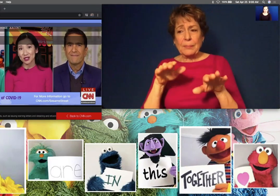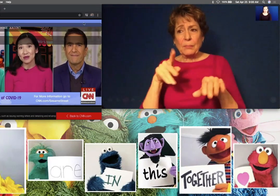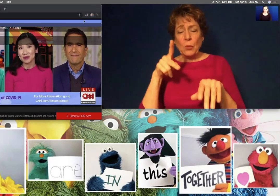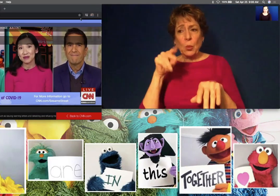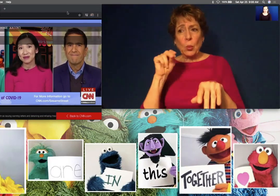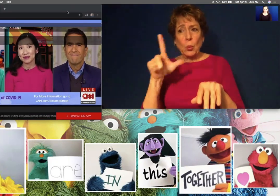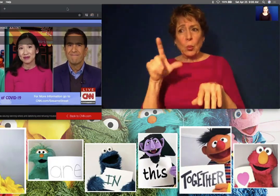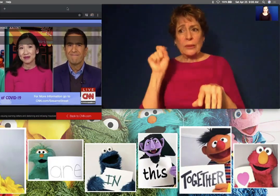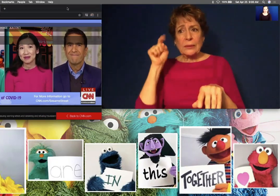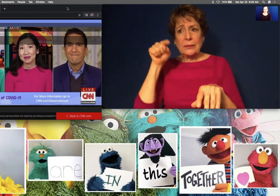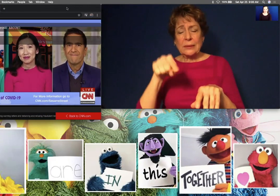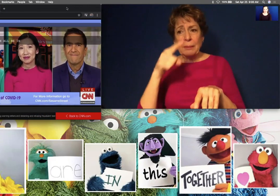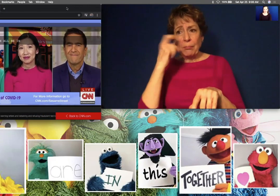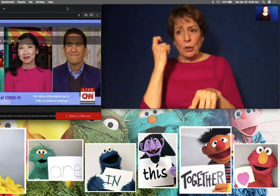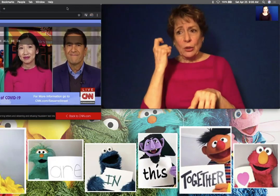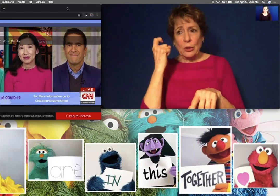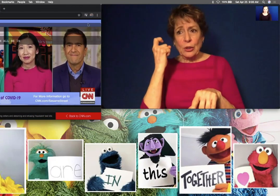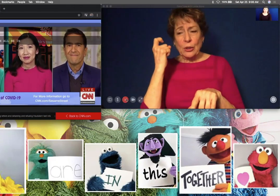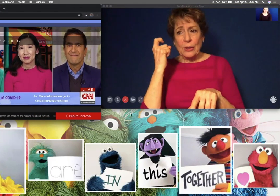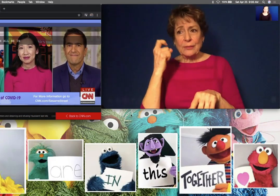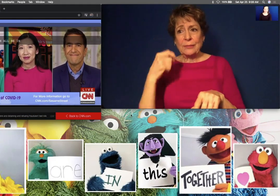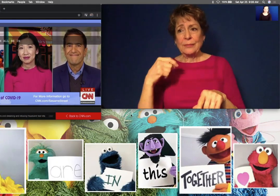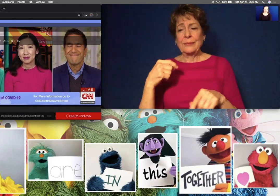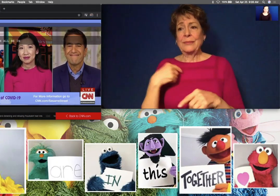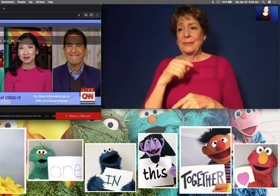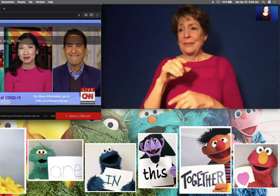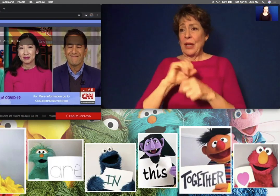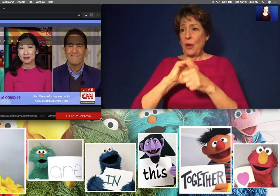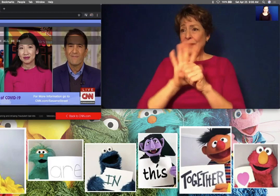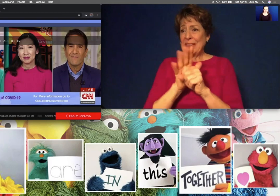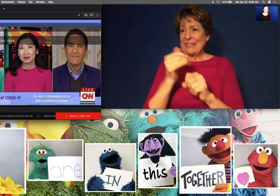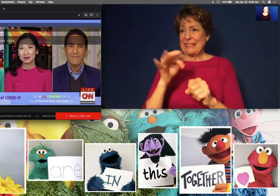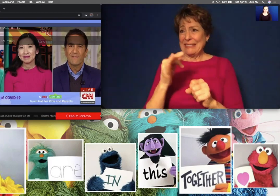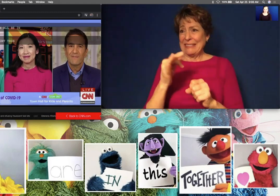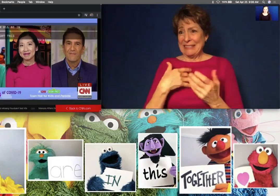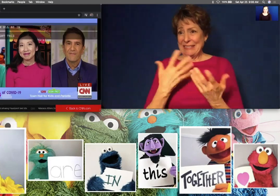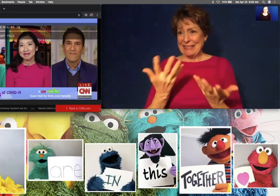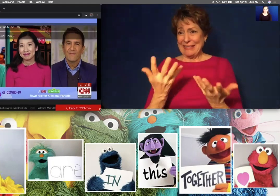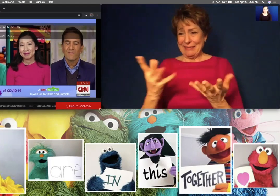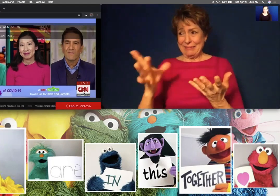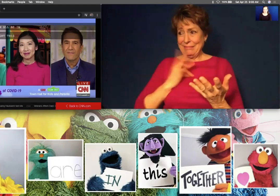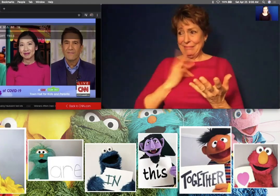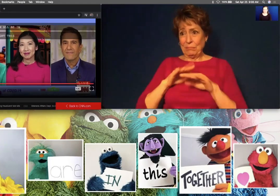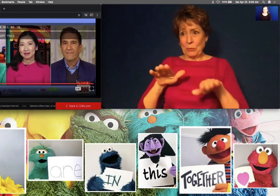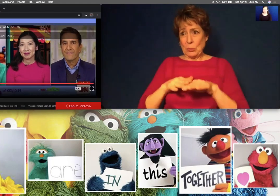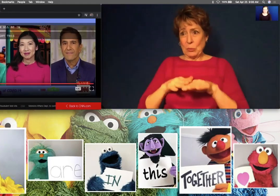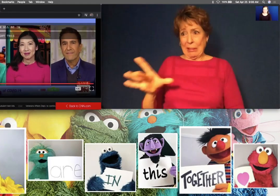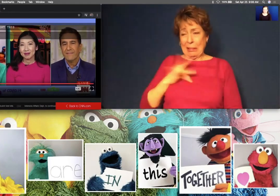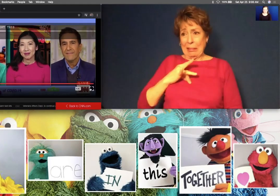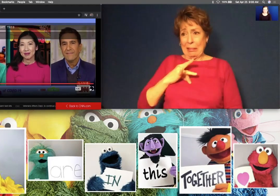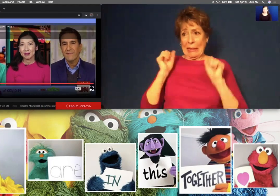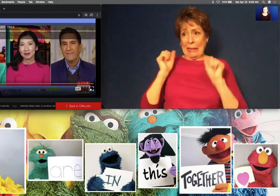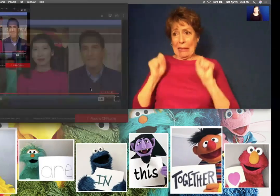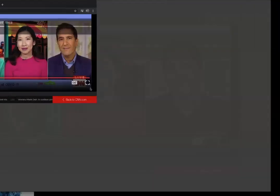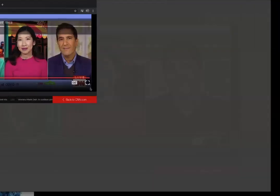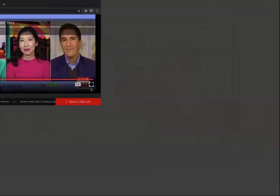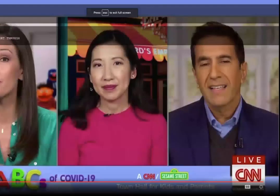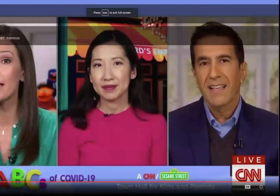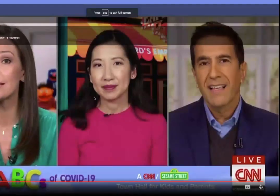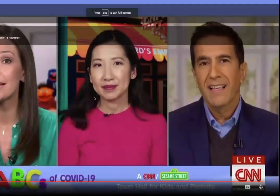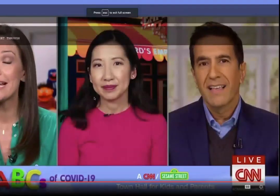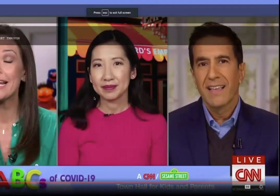Will it be okay to go swimming in swimming pools this summer? Can COVID-19 spread